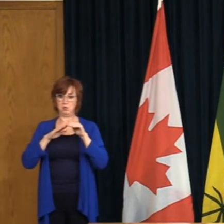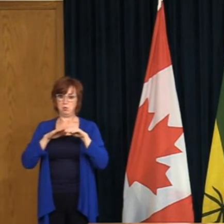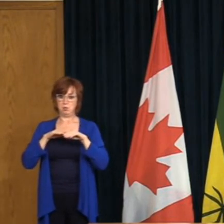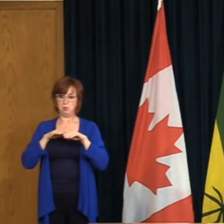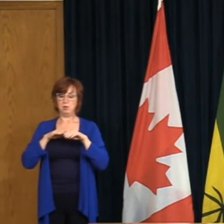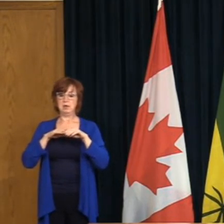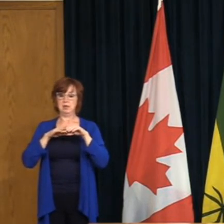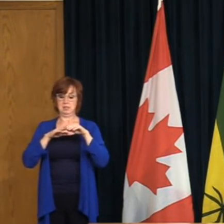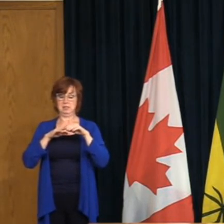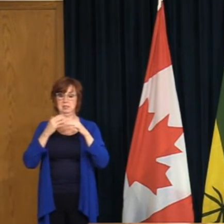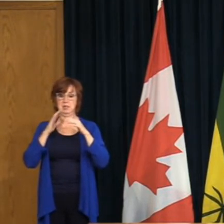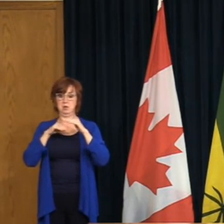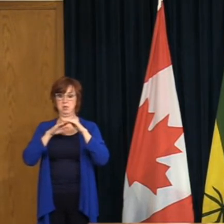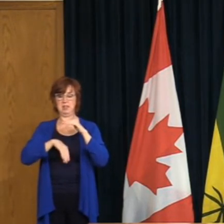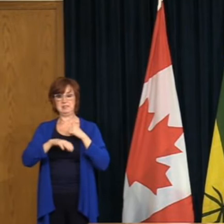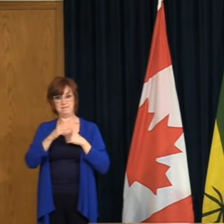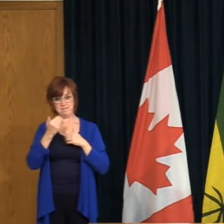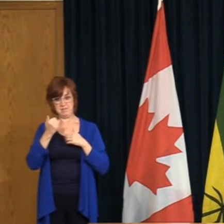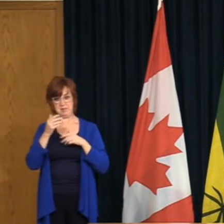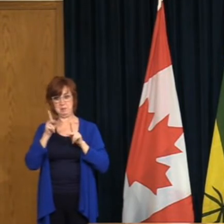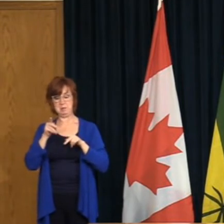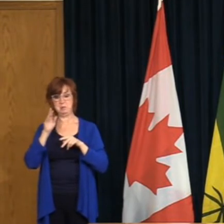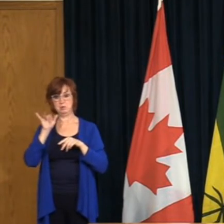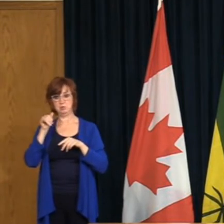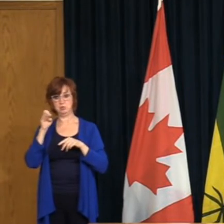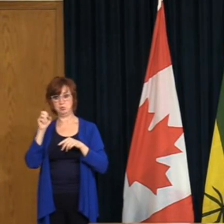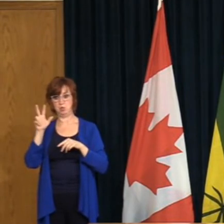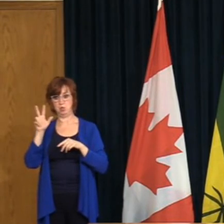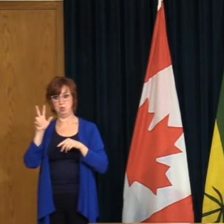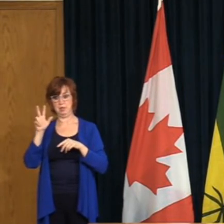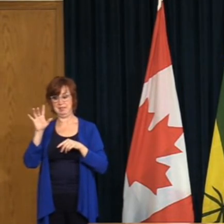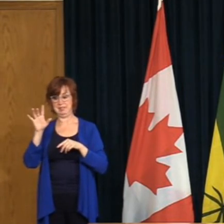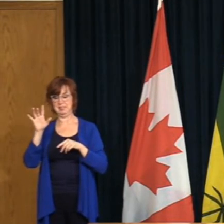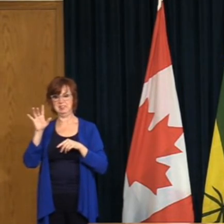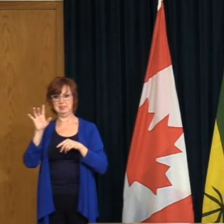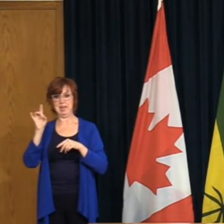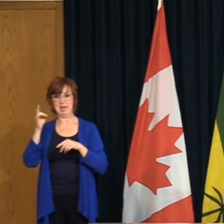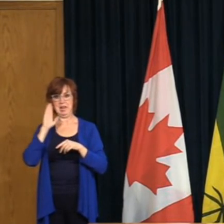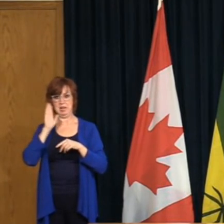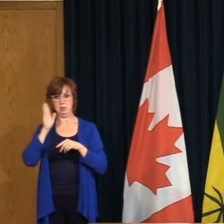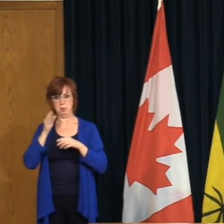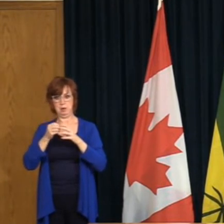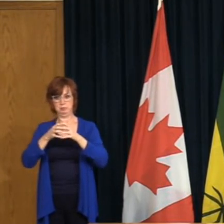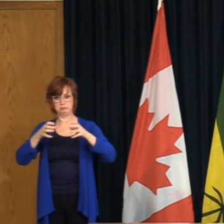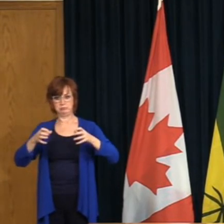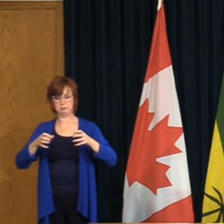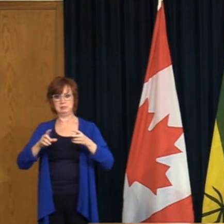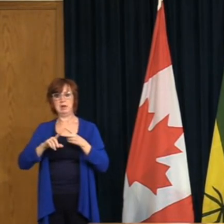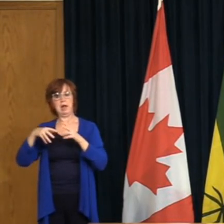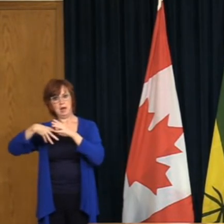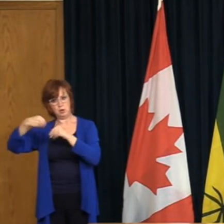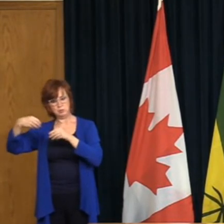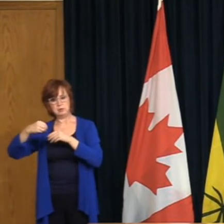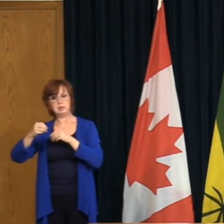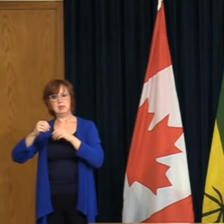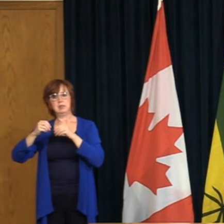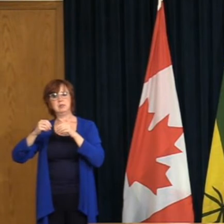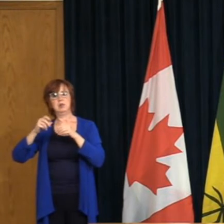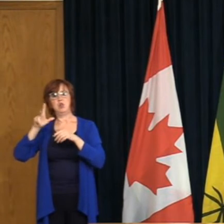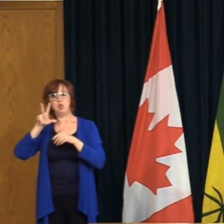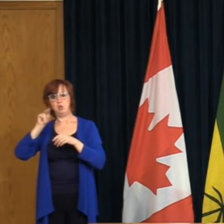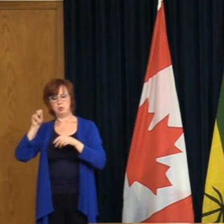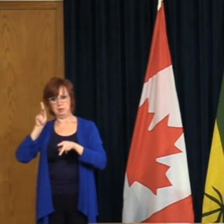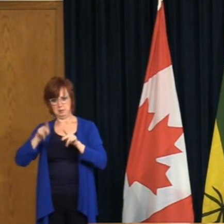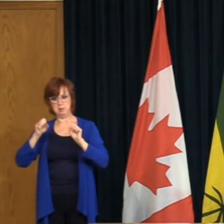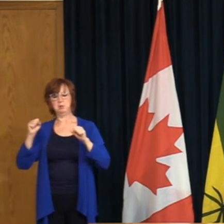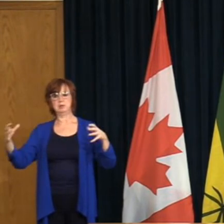outdoors from to 30, I think just being a bit thoughtful about why are we having a gathering, how are we going to